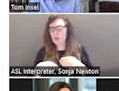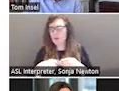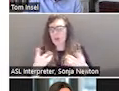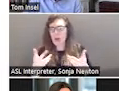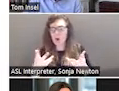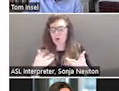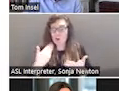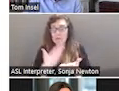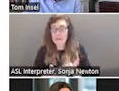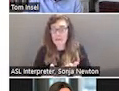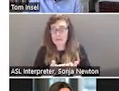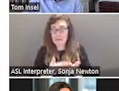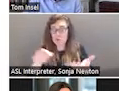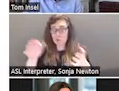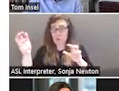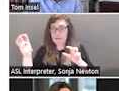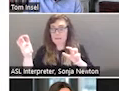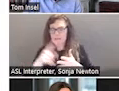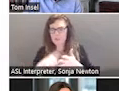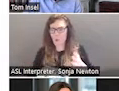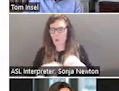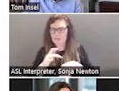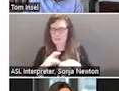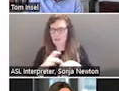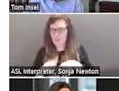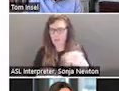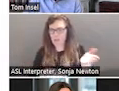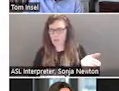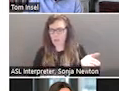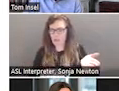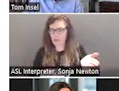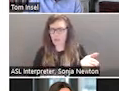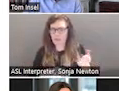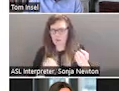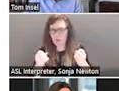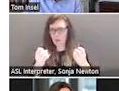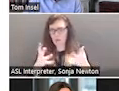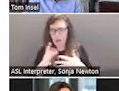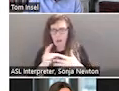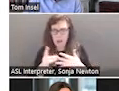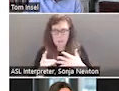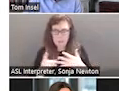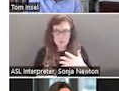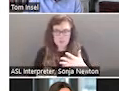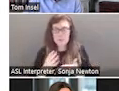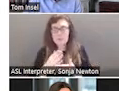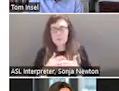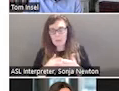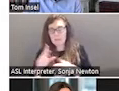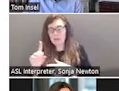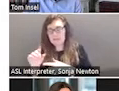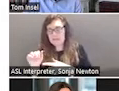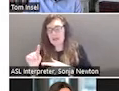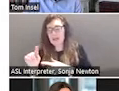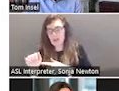to a crisis facility, and whether there's a lot that can be done there in terms of Some of it is data driven, but a lot of it is